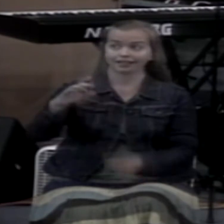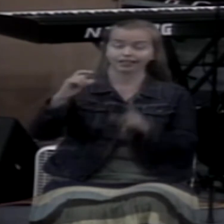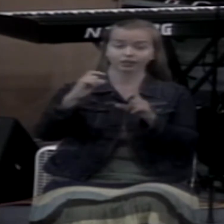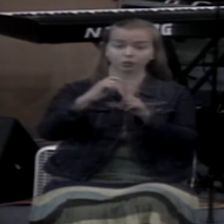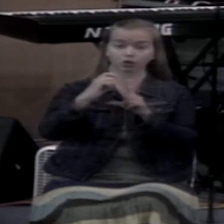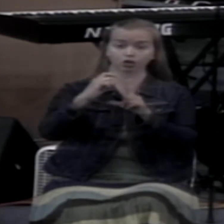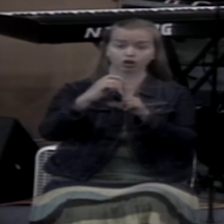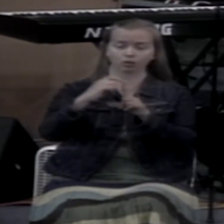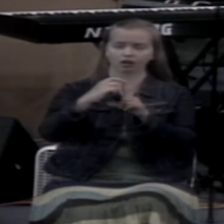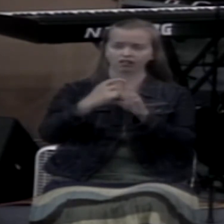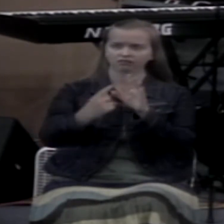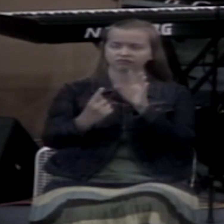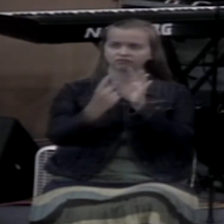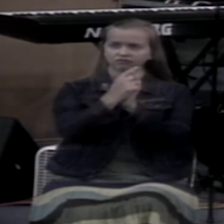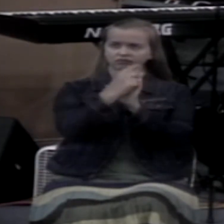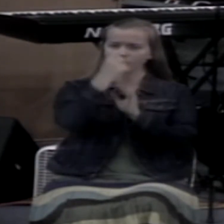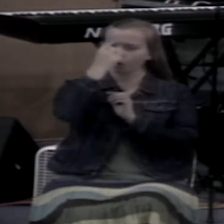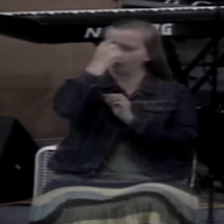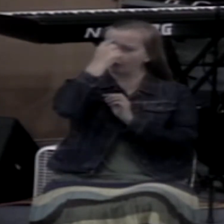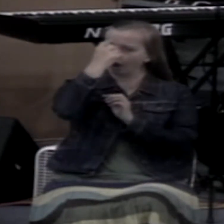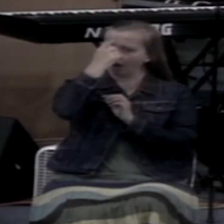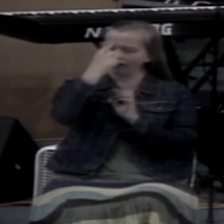the intents of the heart.